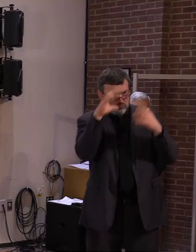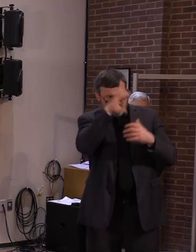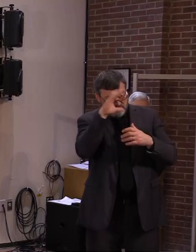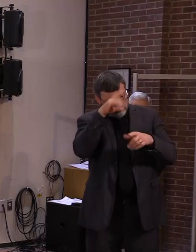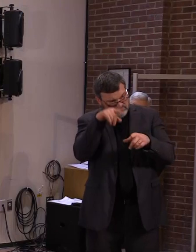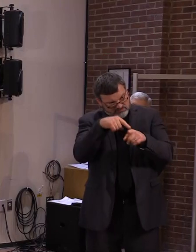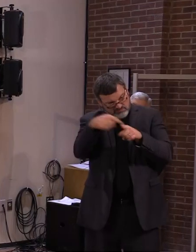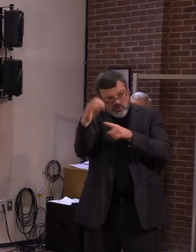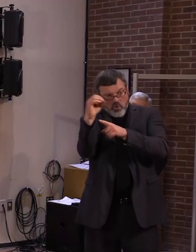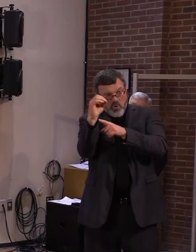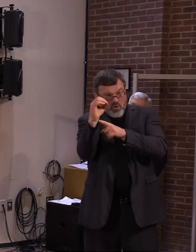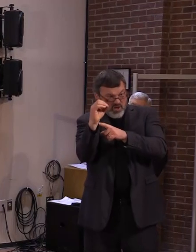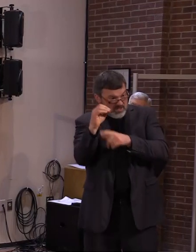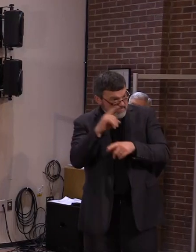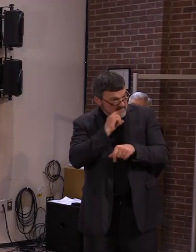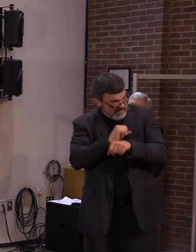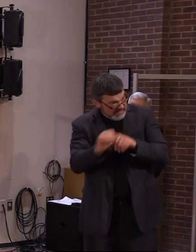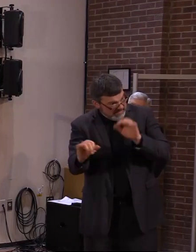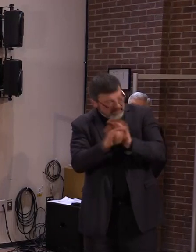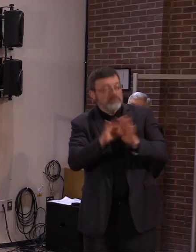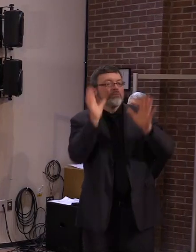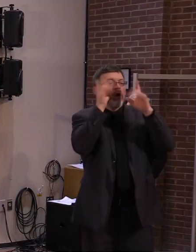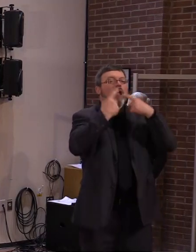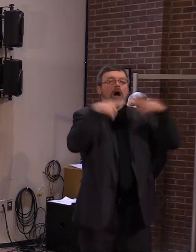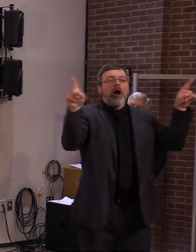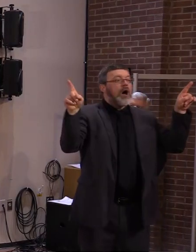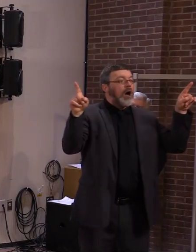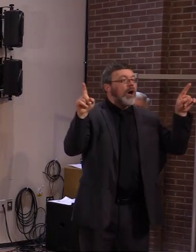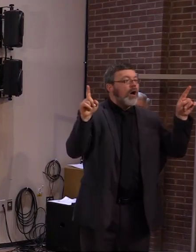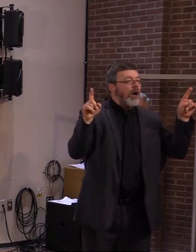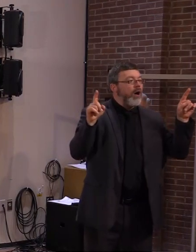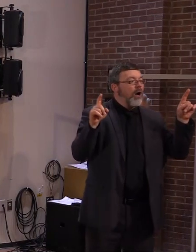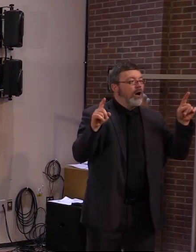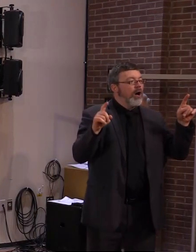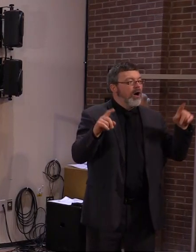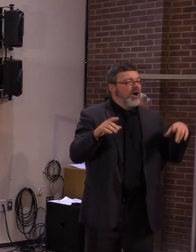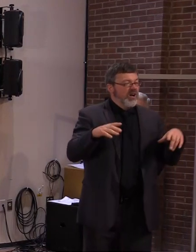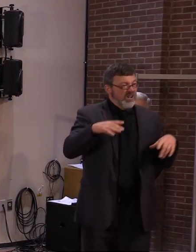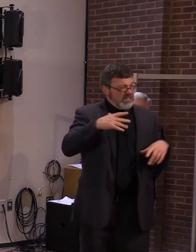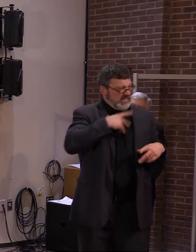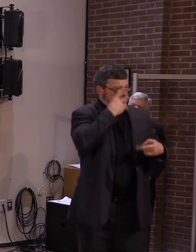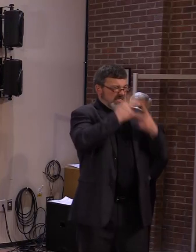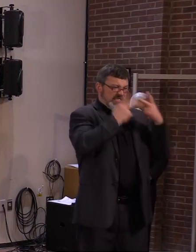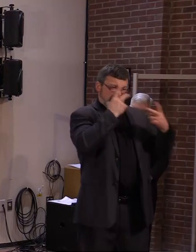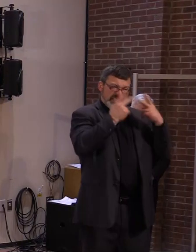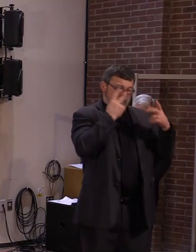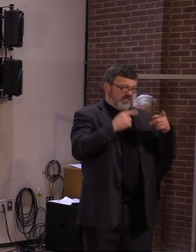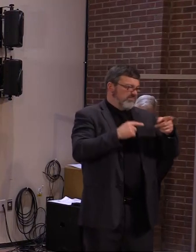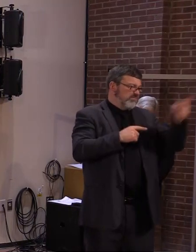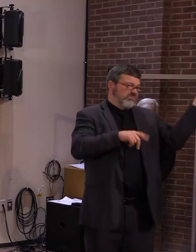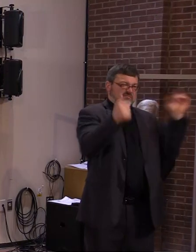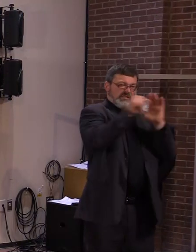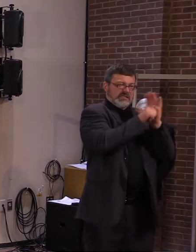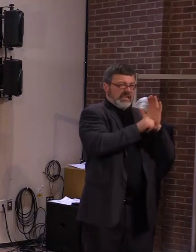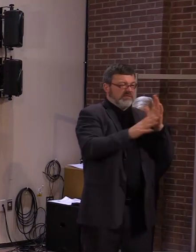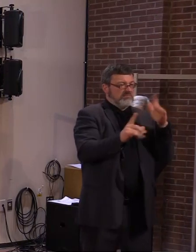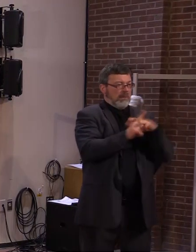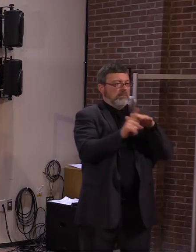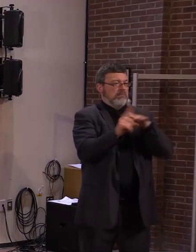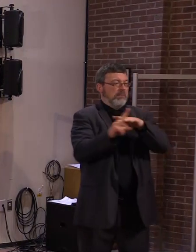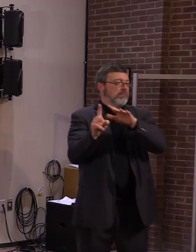the nation with a high percentage of our positive tests that are sequenced. And our public health lab